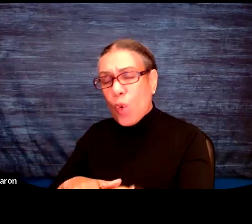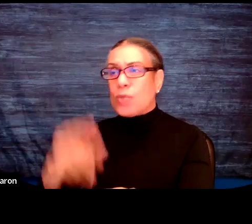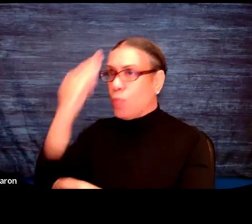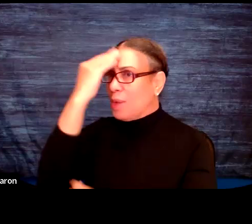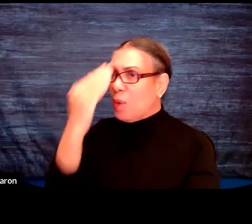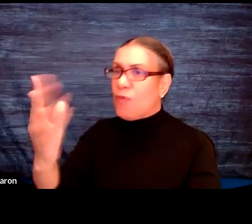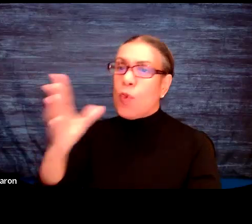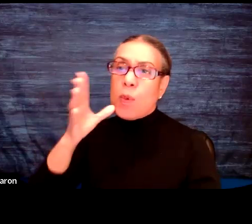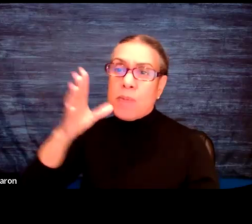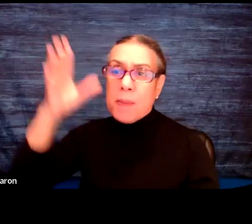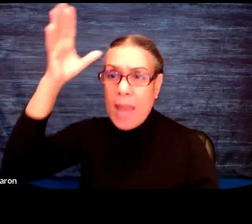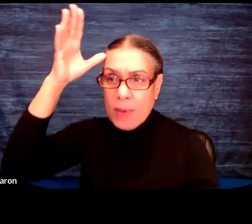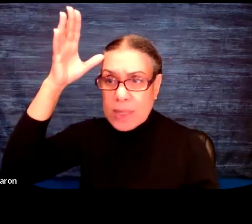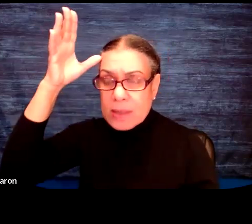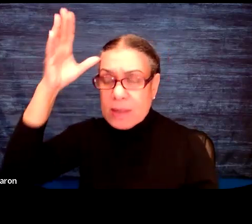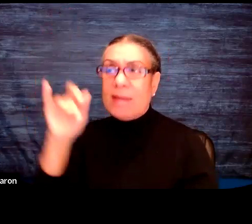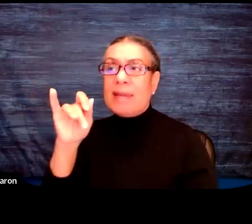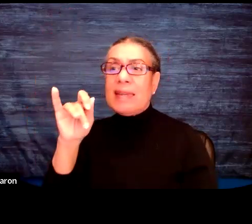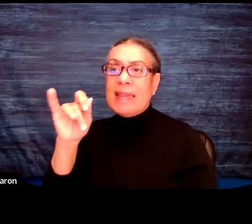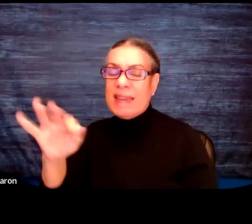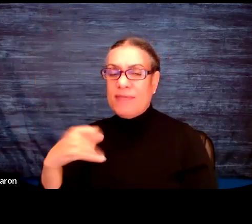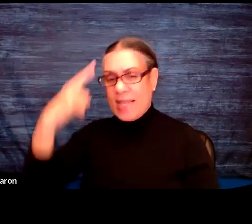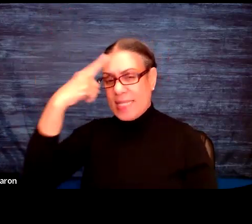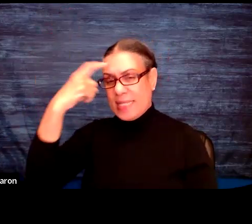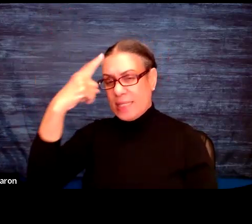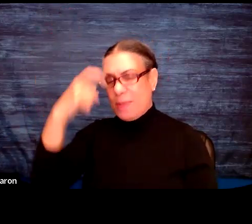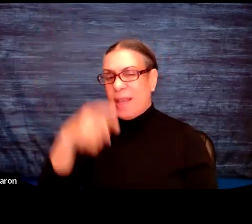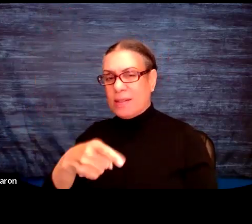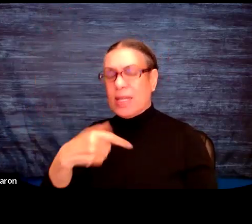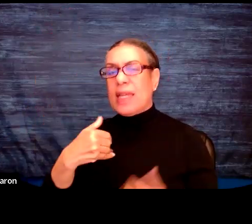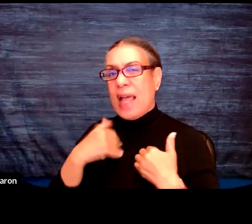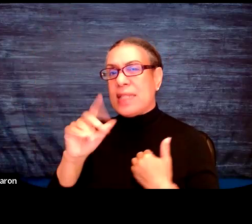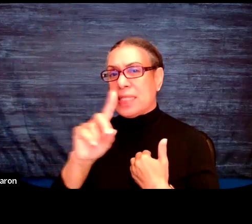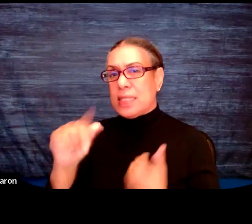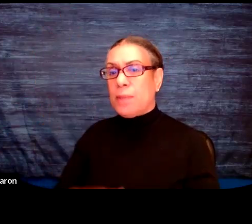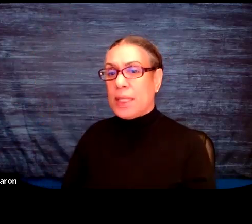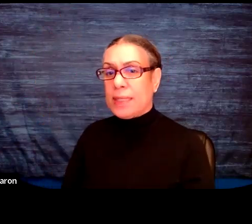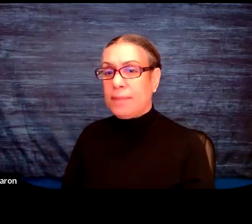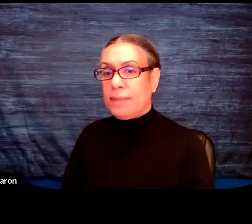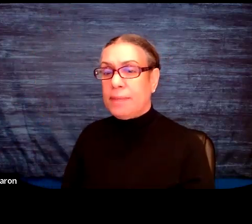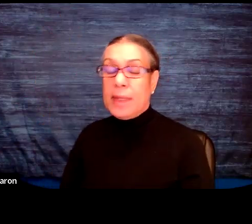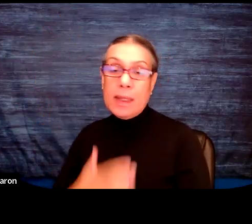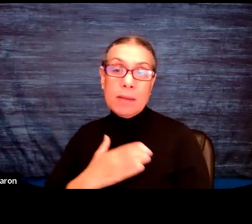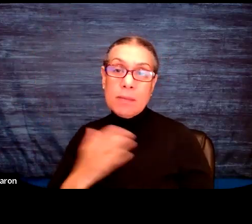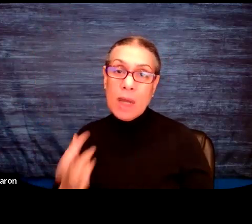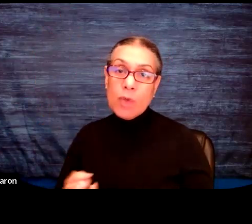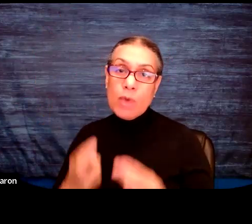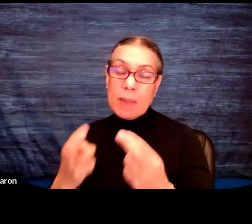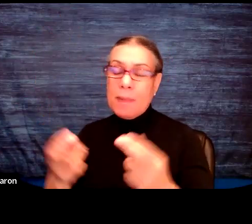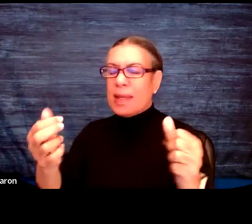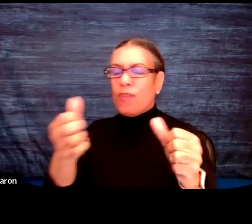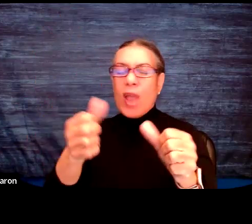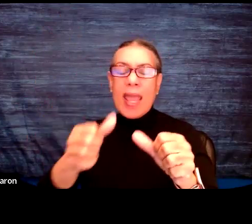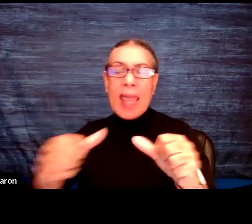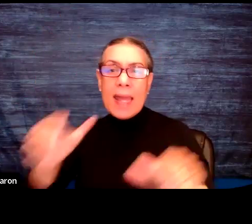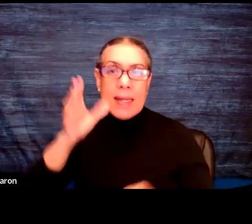notified if they're suspecting a disability and doing an evaluation. My recommendation would be any parent